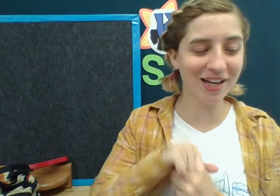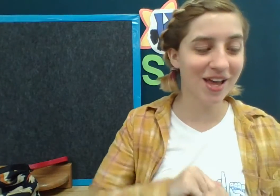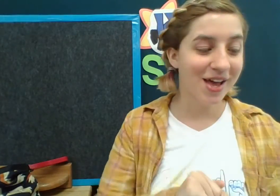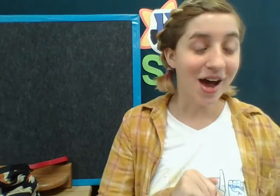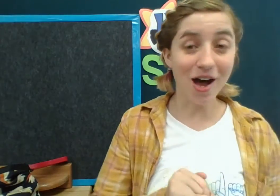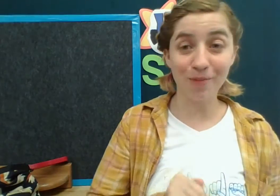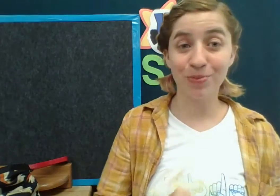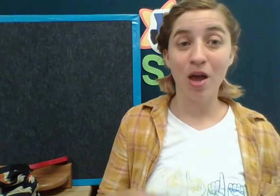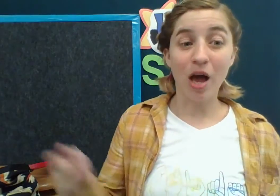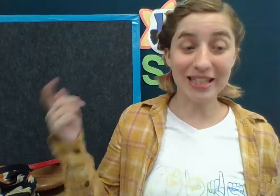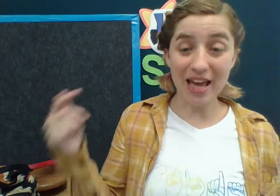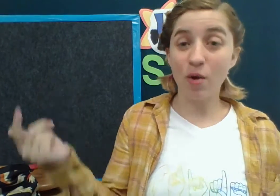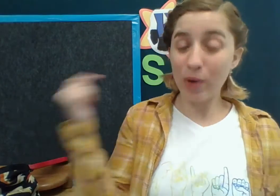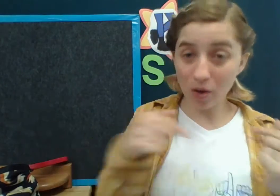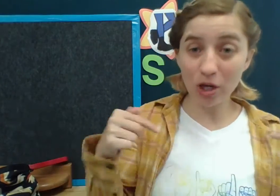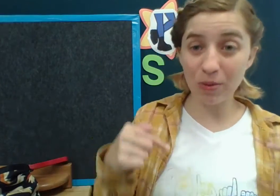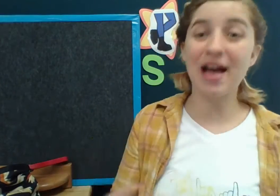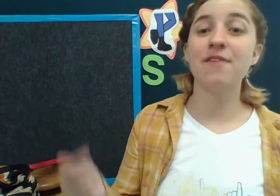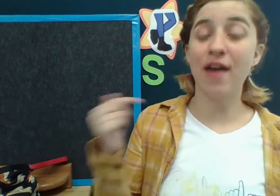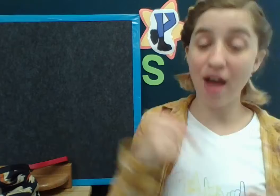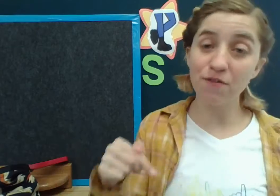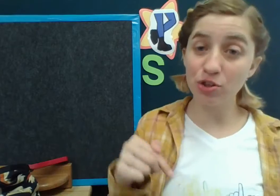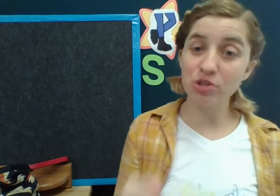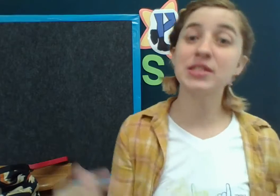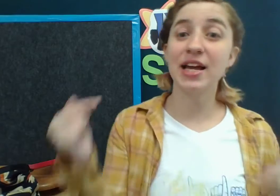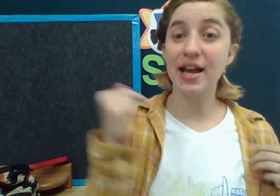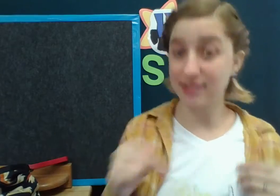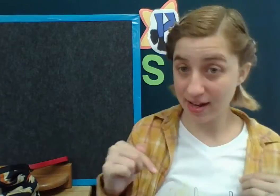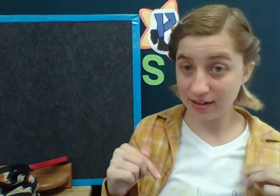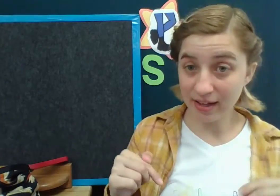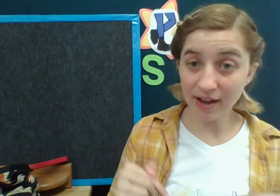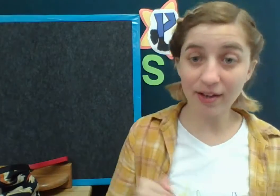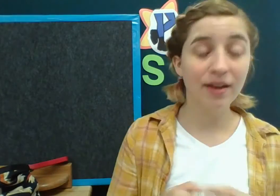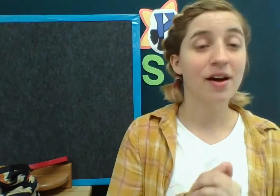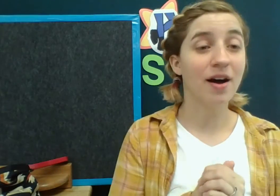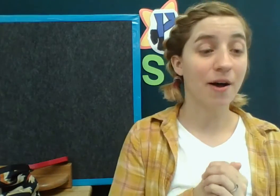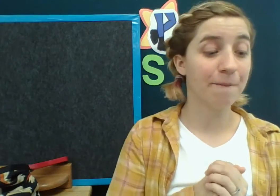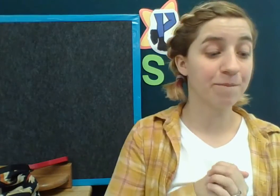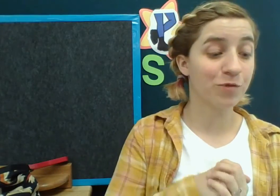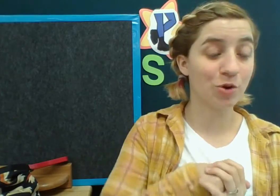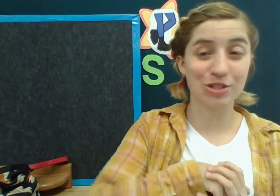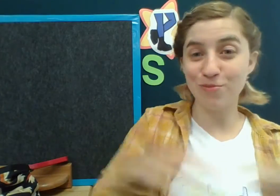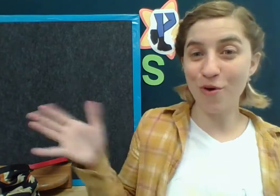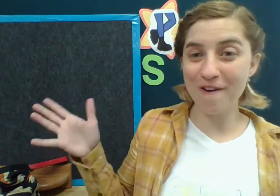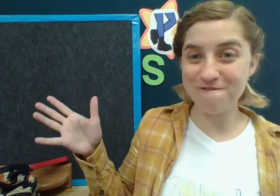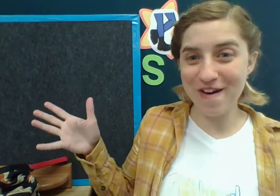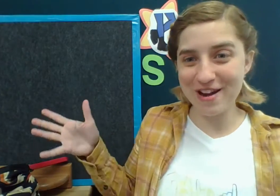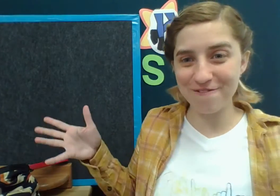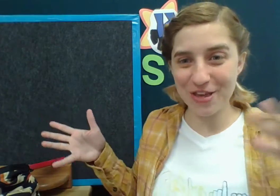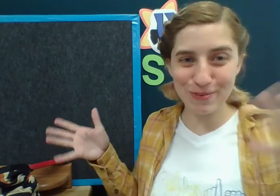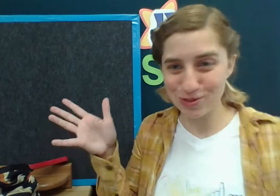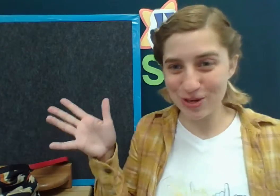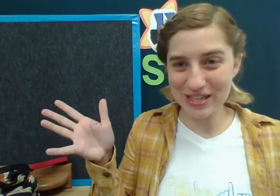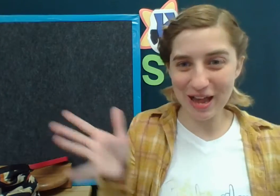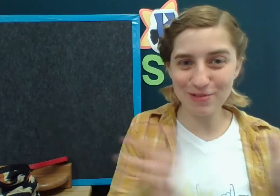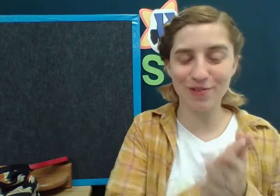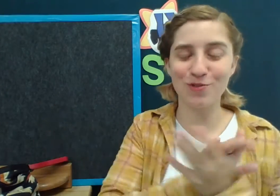on. Again, we are going to be live every Thursday at 10 o'clock for some more fun Facebook story times for